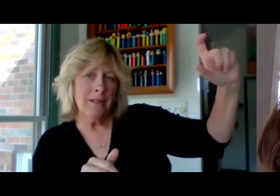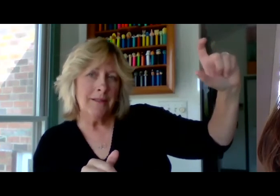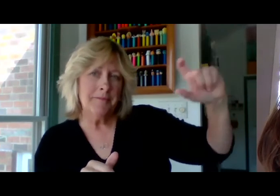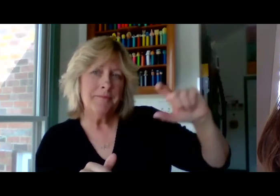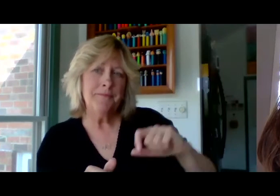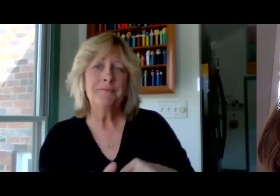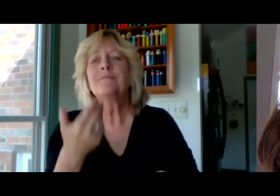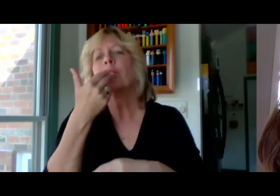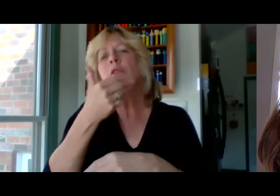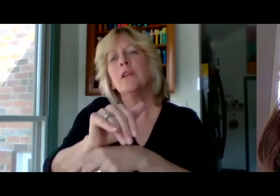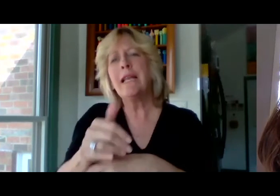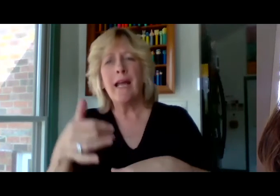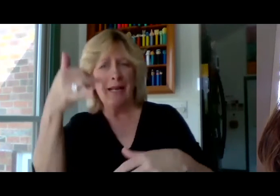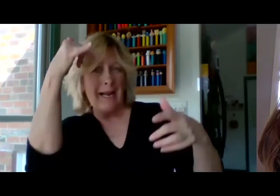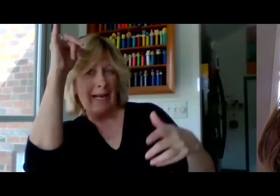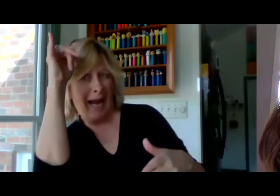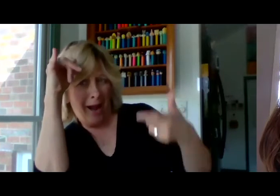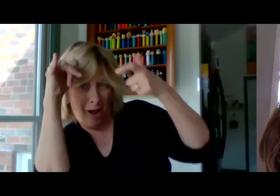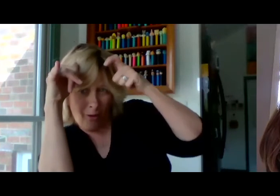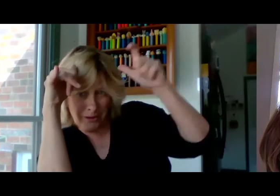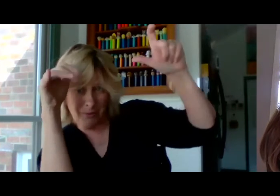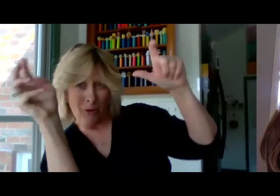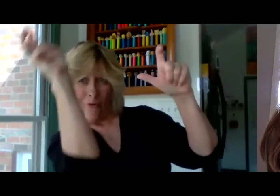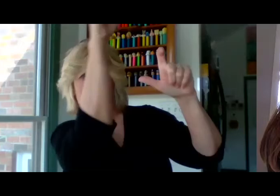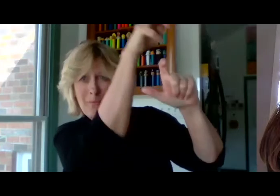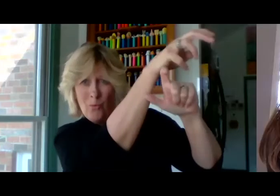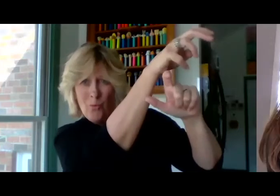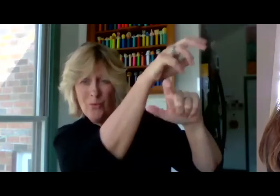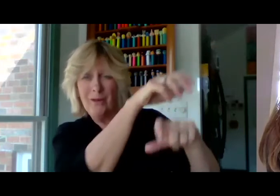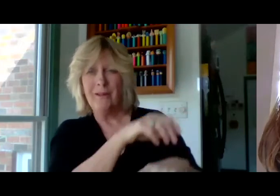Good night, cow jumping over the moon.